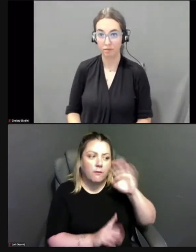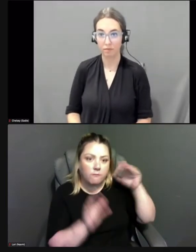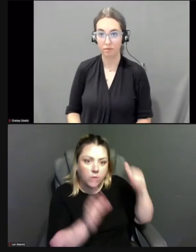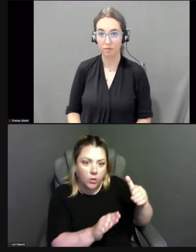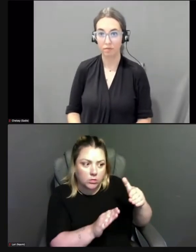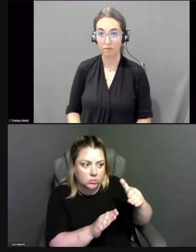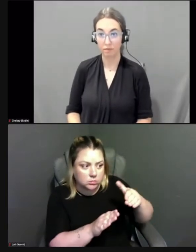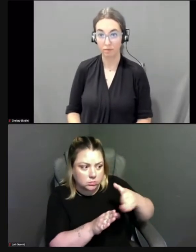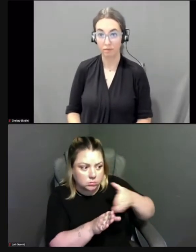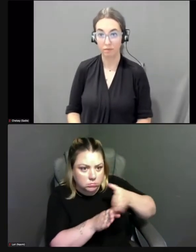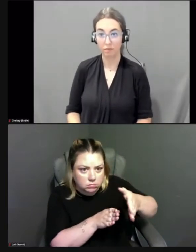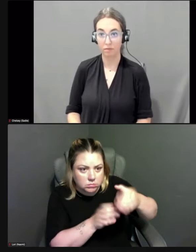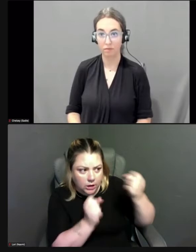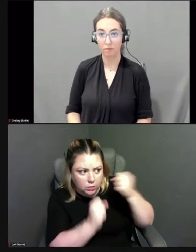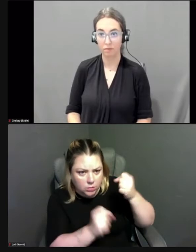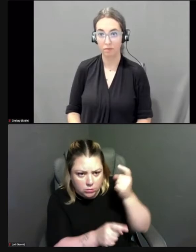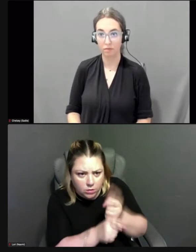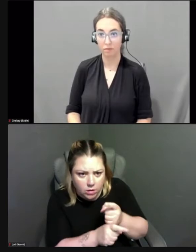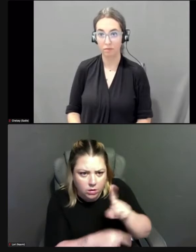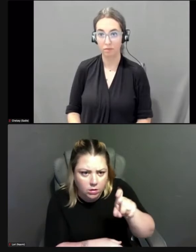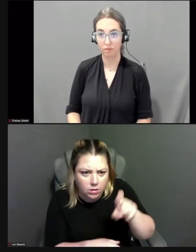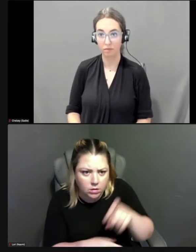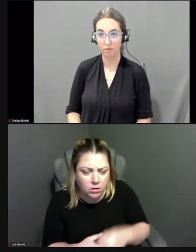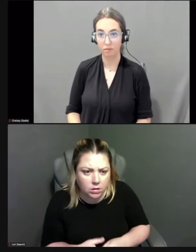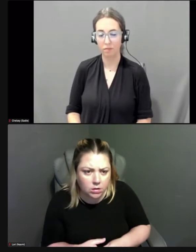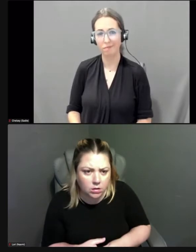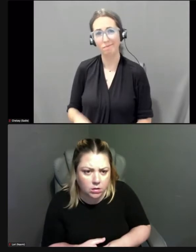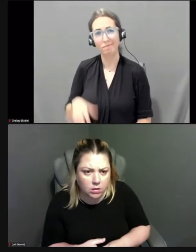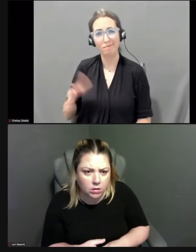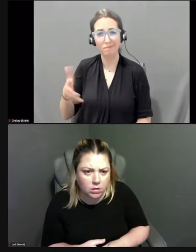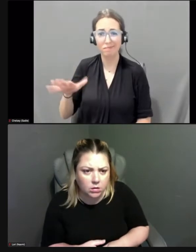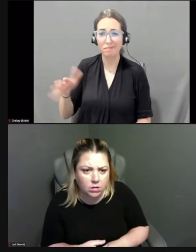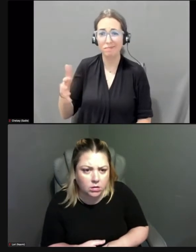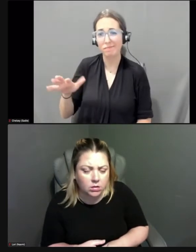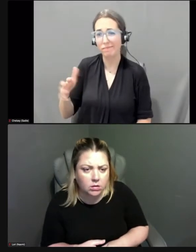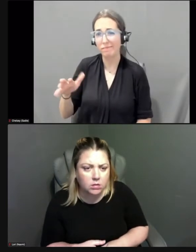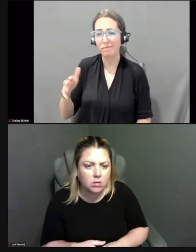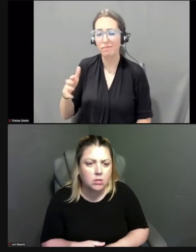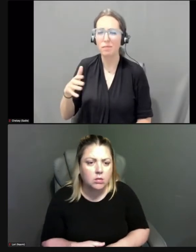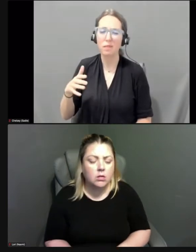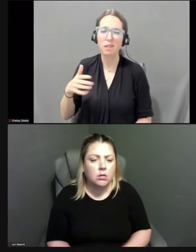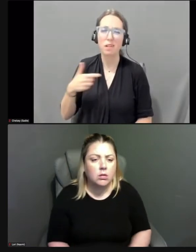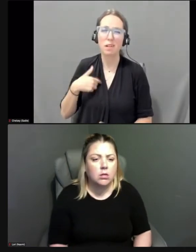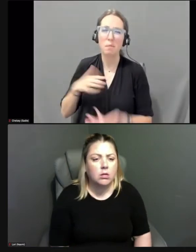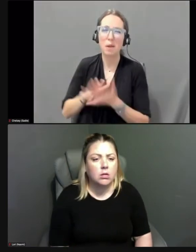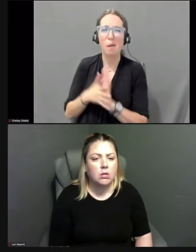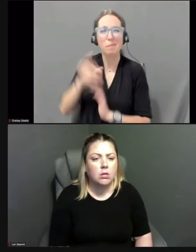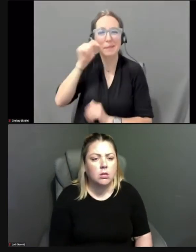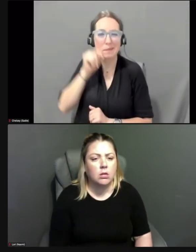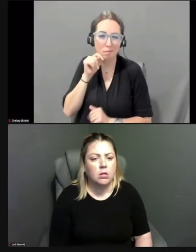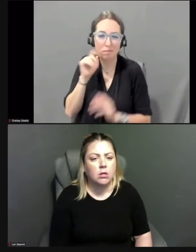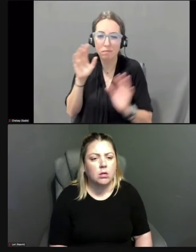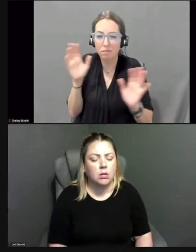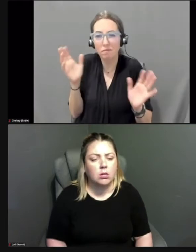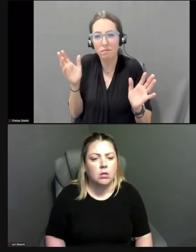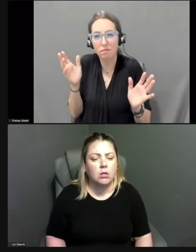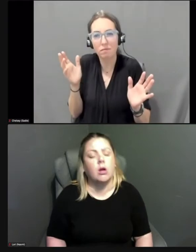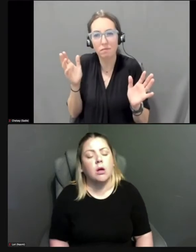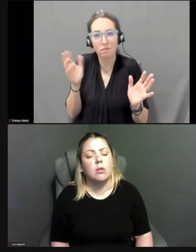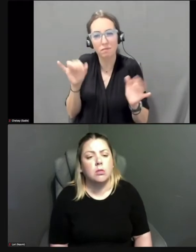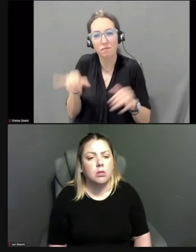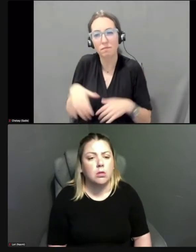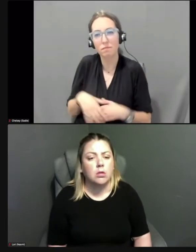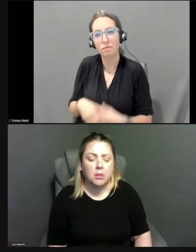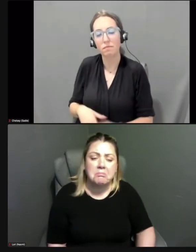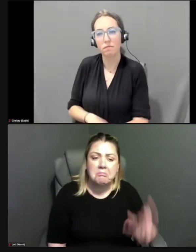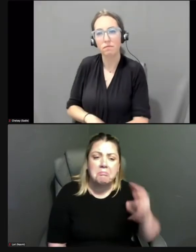Kinda. Yeah. I mean, kind of, like, sort of. But again, like, it wasn't until I was older. Sure. Yeah. Oh, yeah, no, but that's what I mean. Like, sort Yeah. of, like,